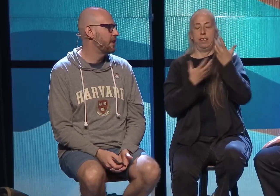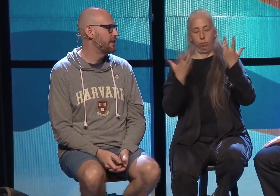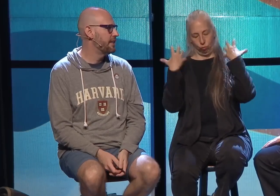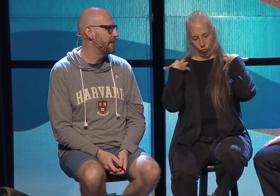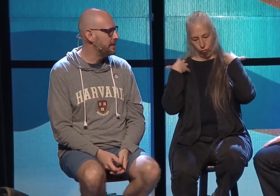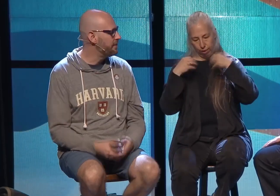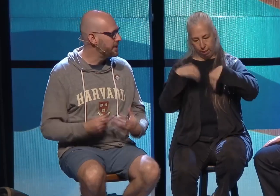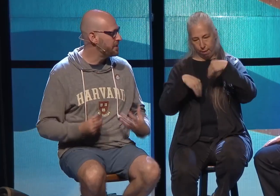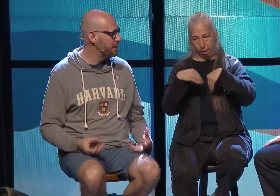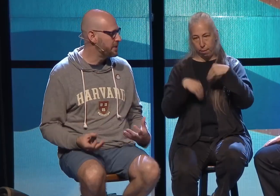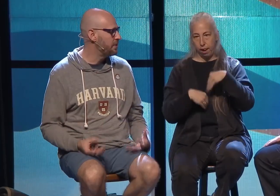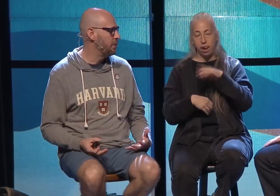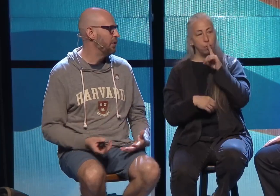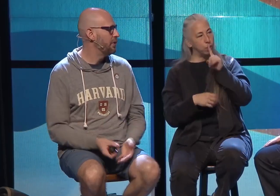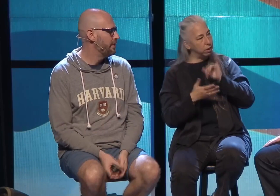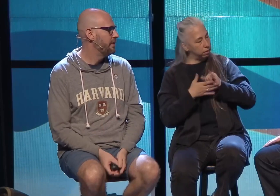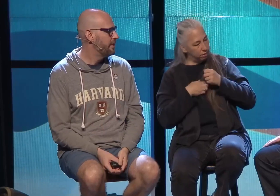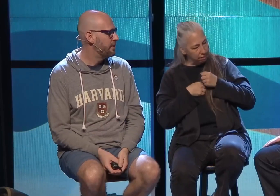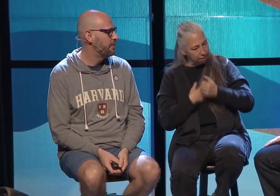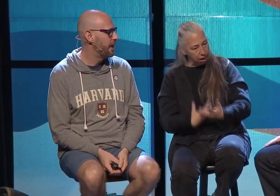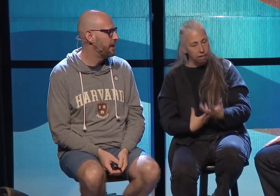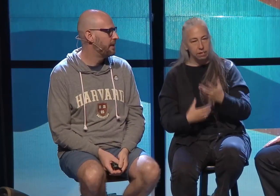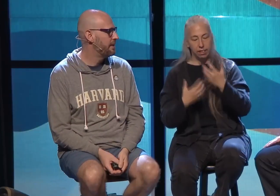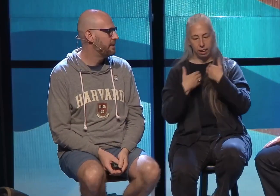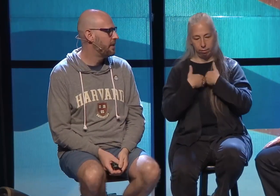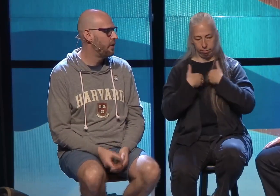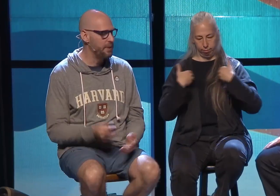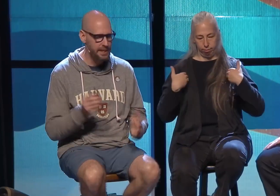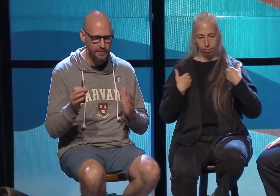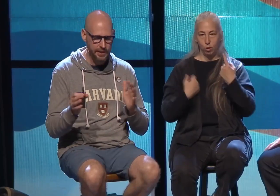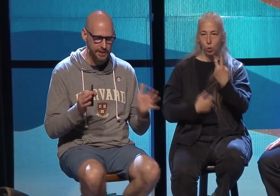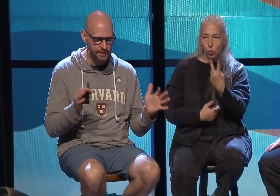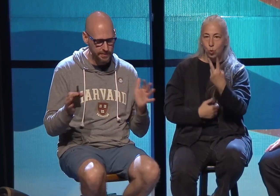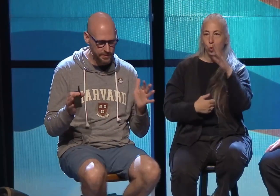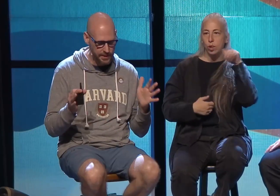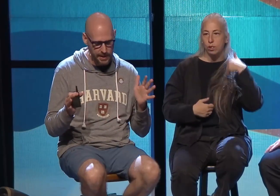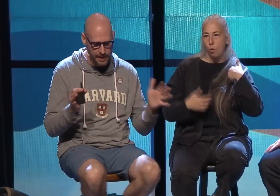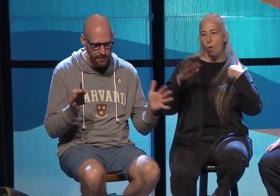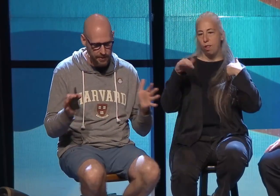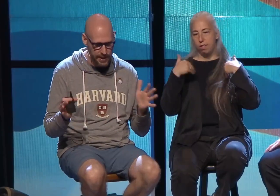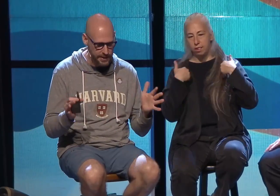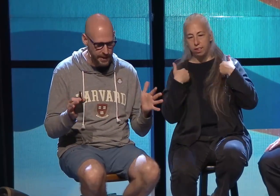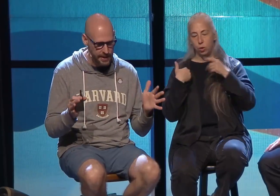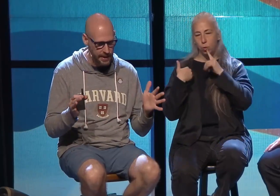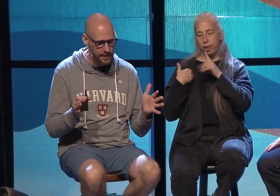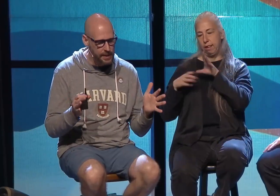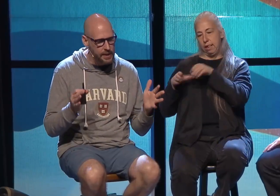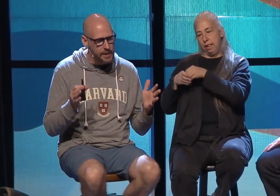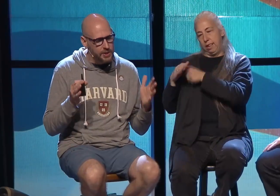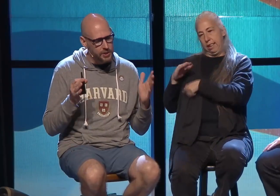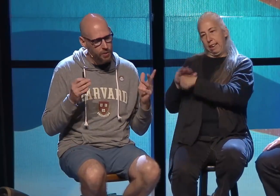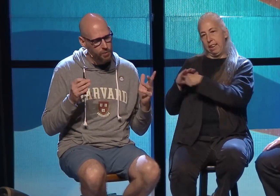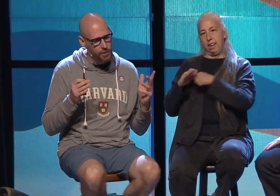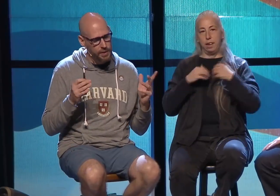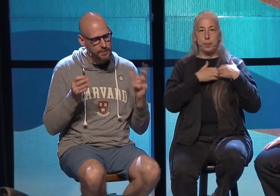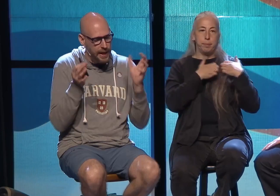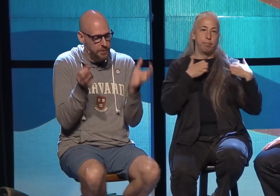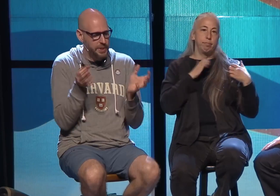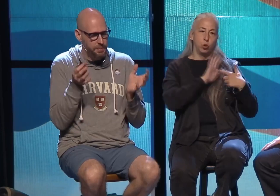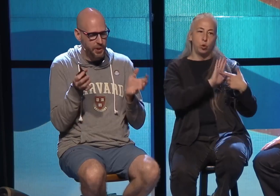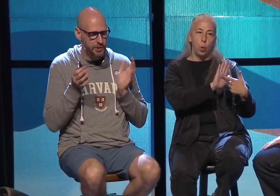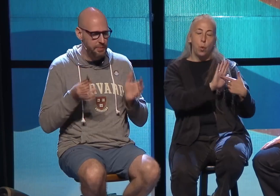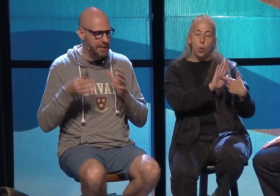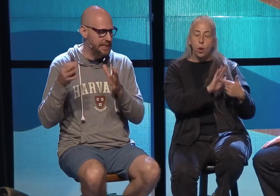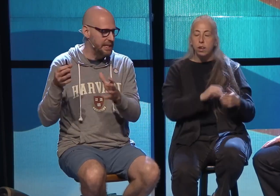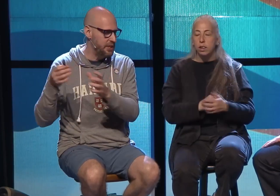which is exhausting, like living split-souled. Yeah. Right? Right. Always having to kind of navigate that, yeah. So if